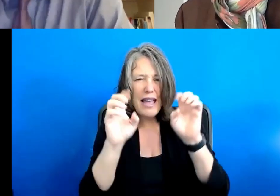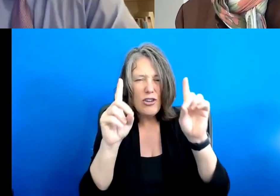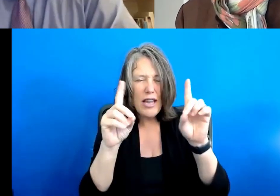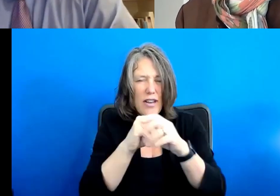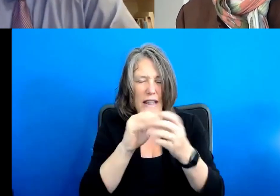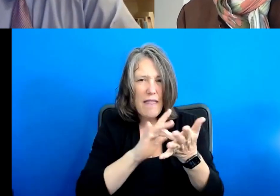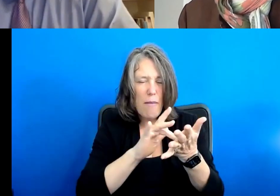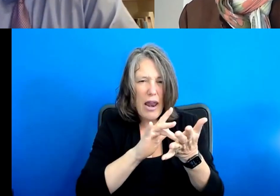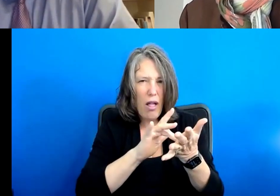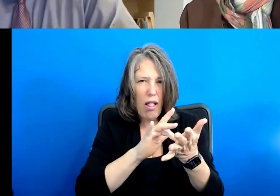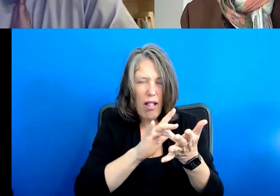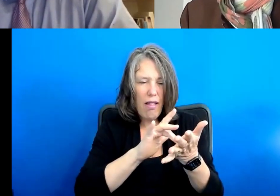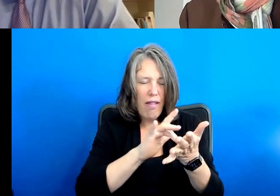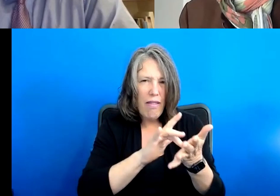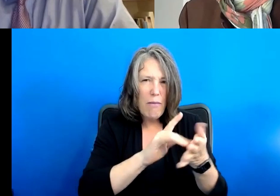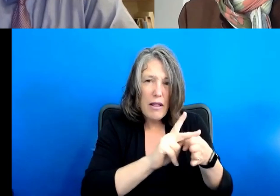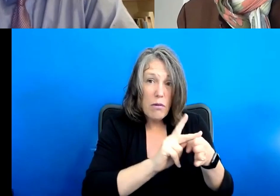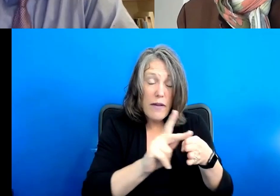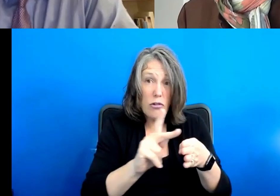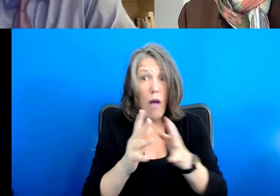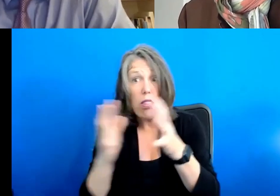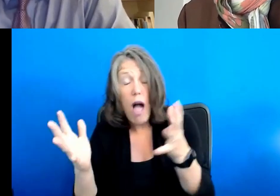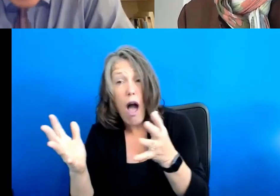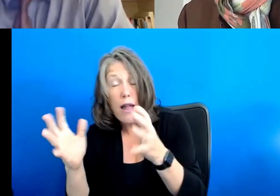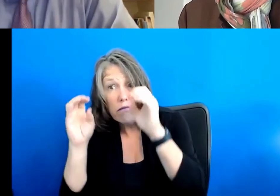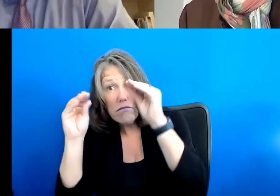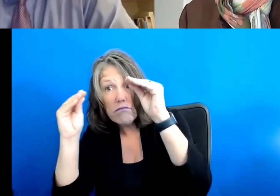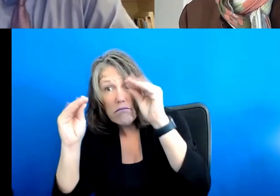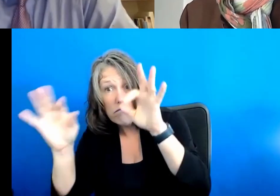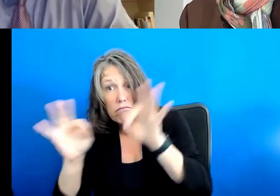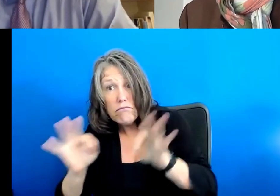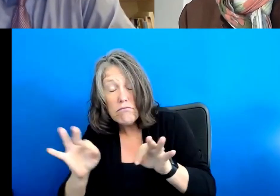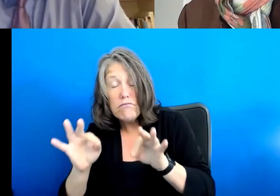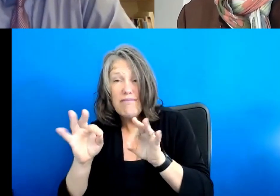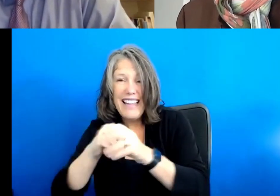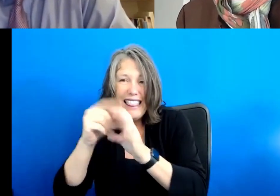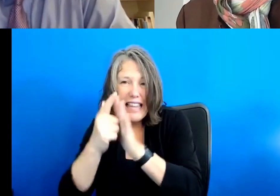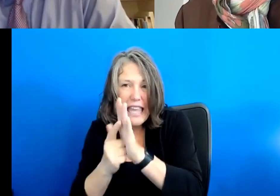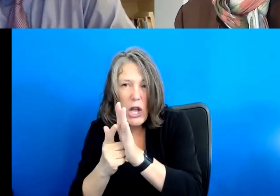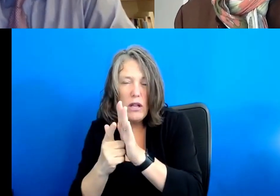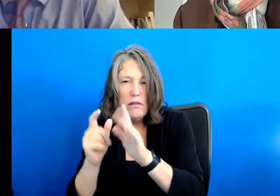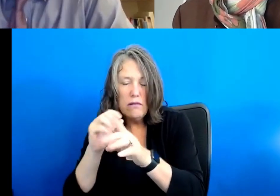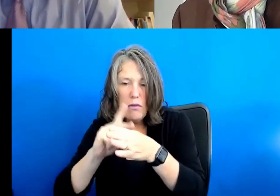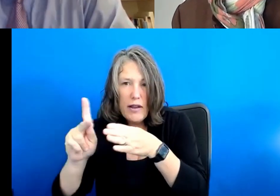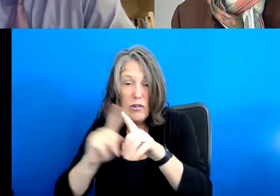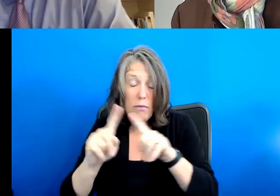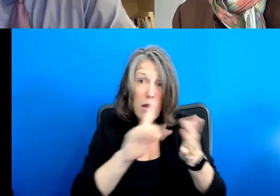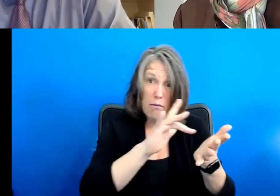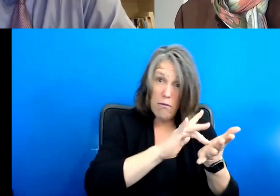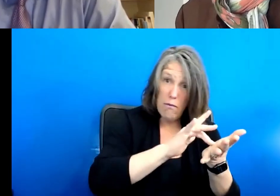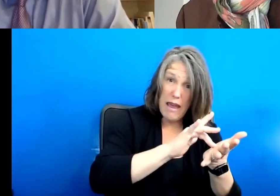done a lot in the legal profession, but hey, law doesn't touch everything, right? And we've done